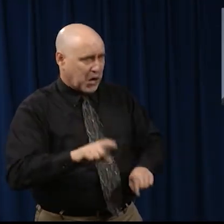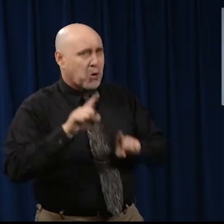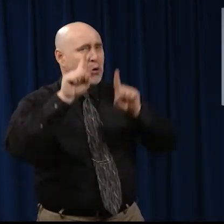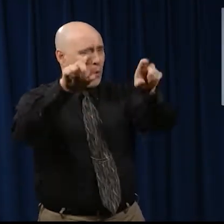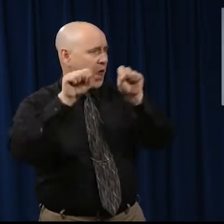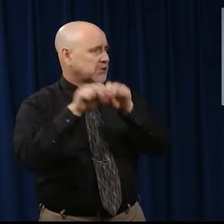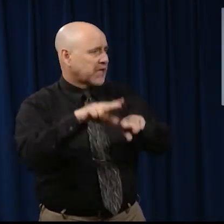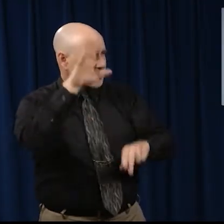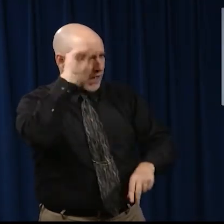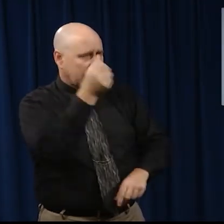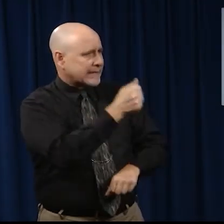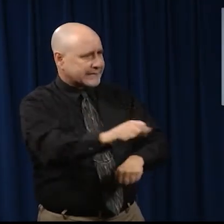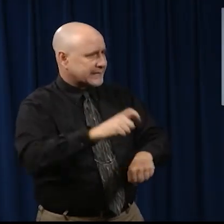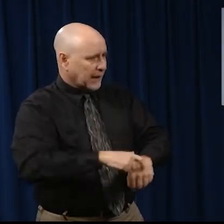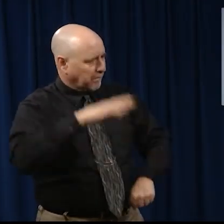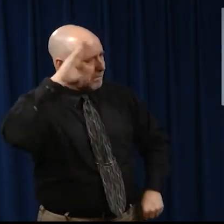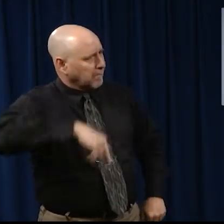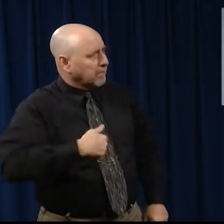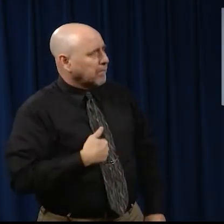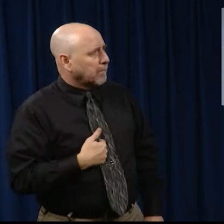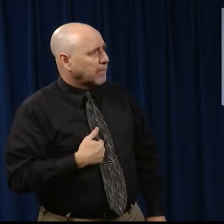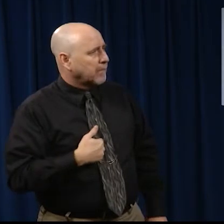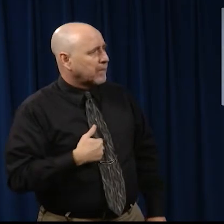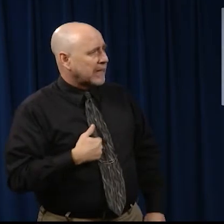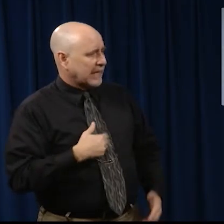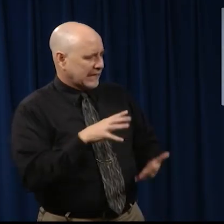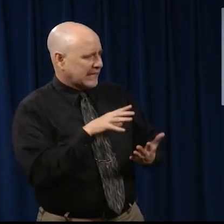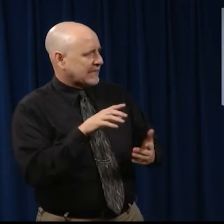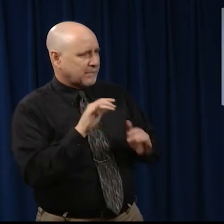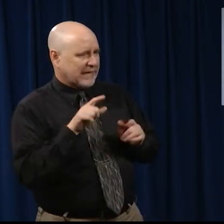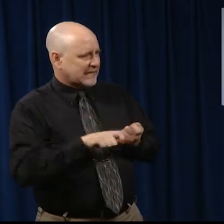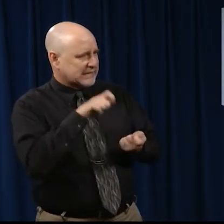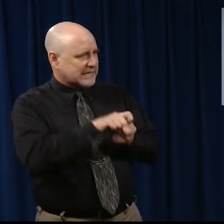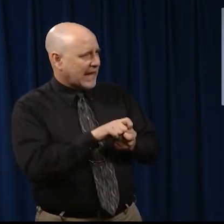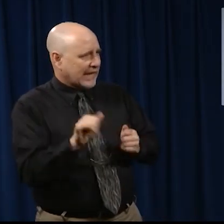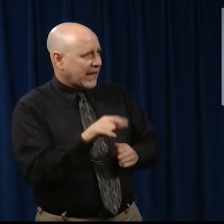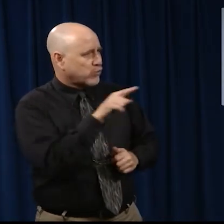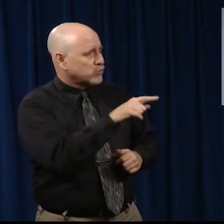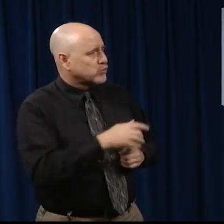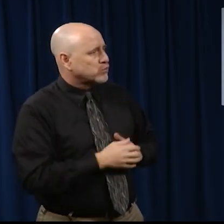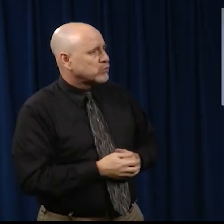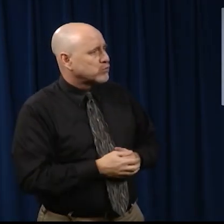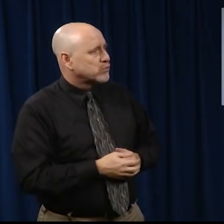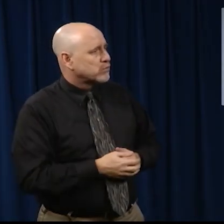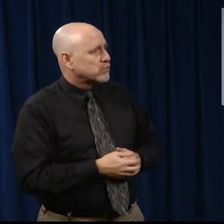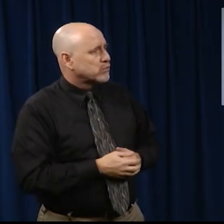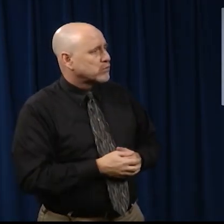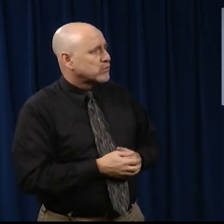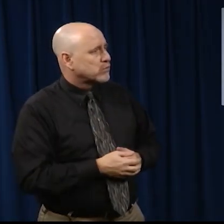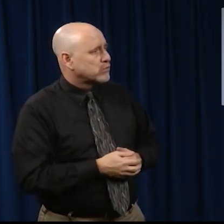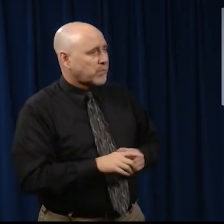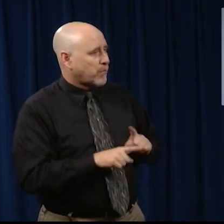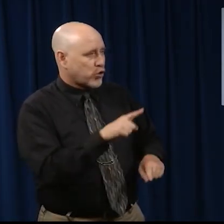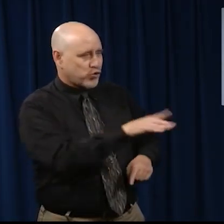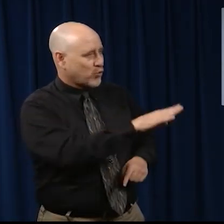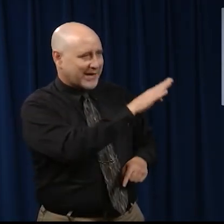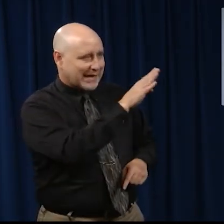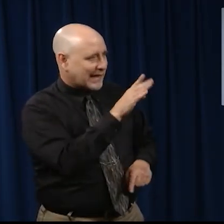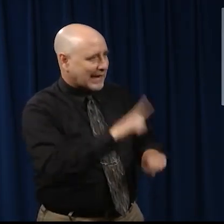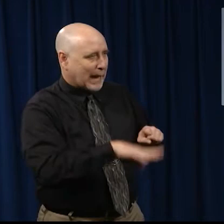can go out and I can have sex with a guy and I can be exactly like you. But you can never